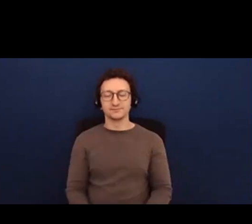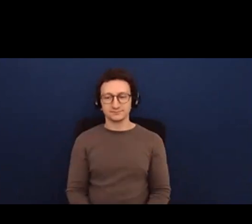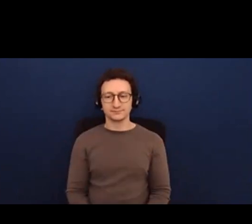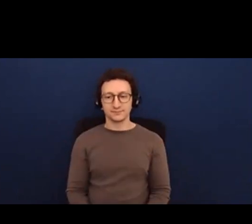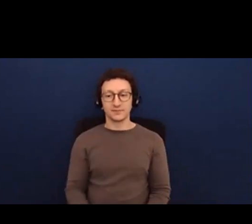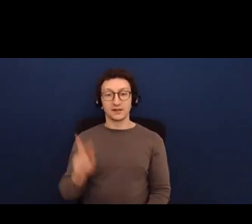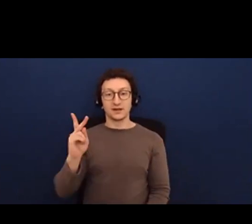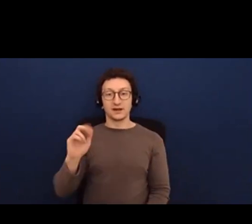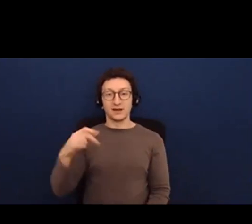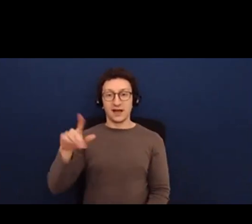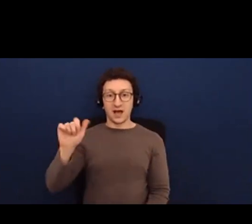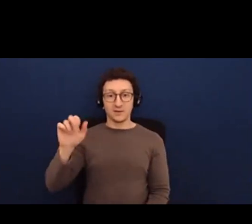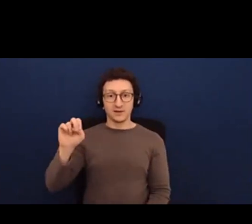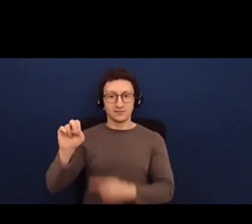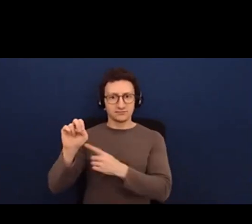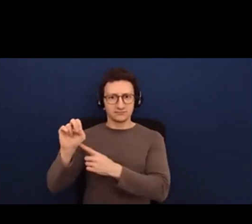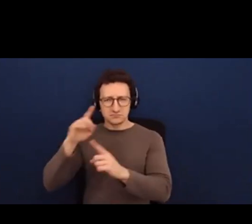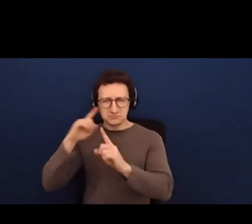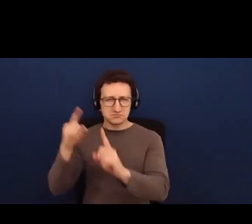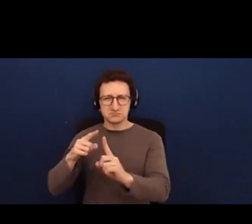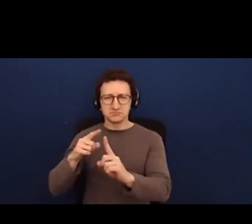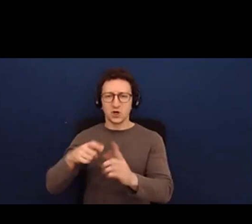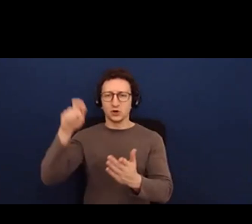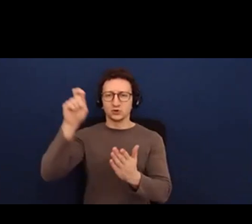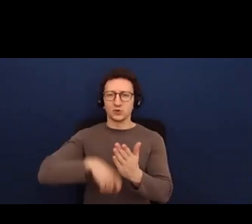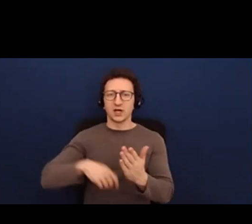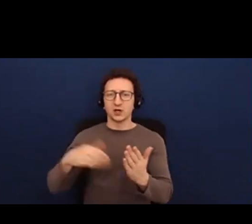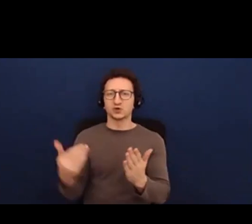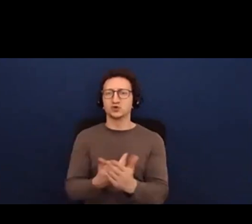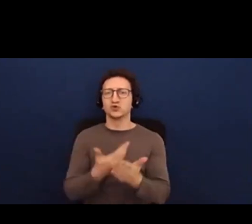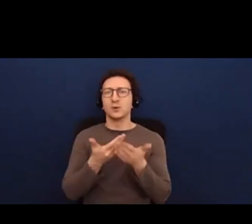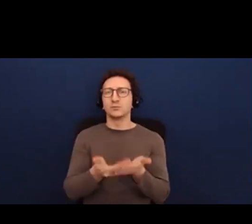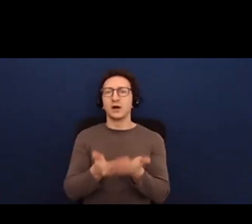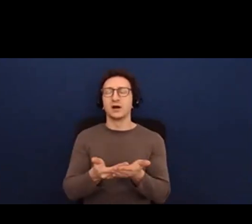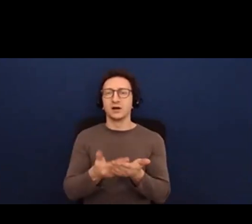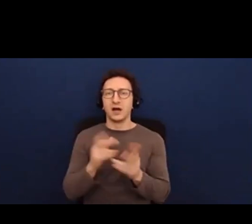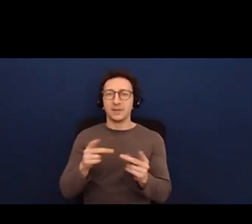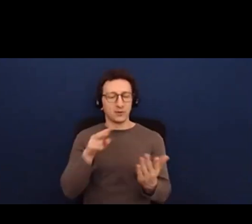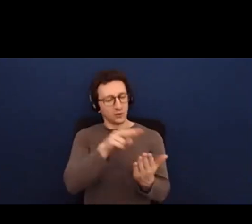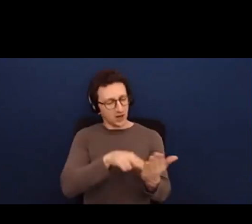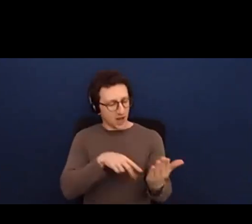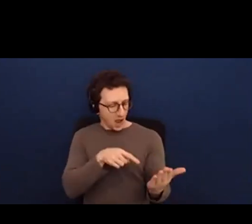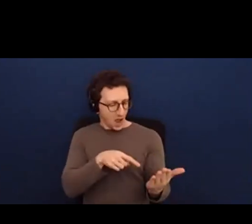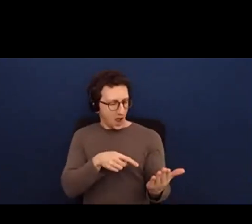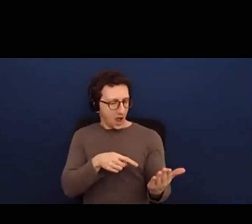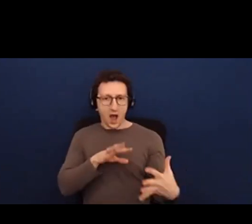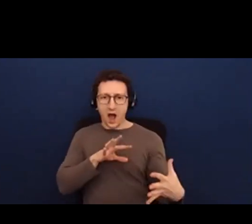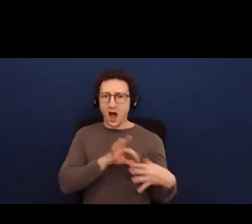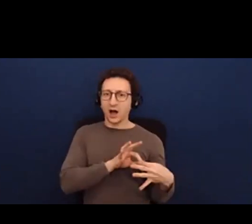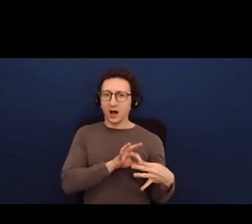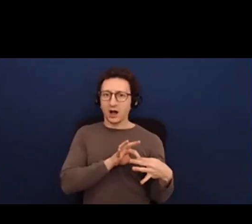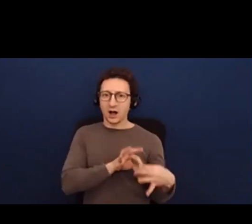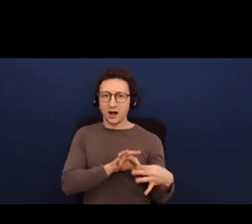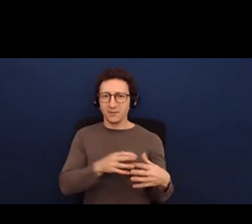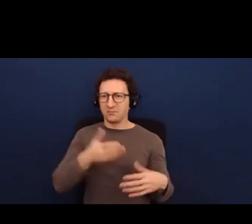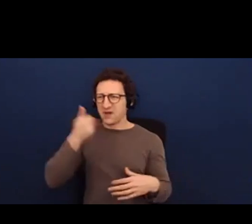to create new prayers so people would be able to relate more directly to the prayers. And he